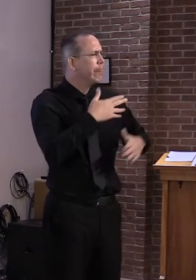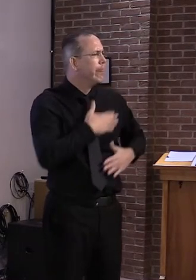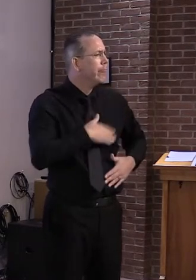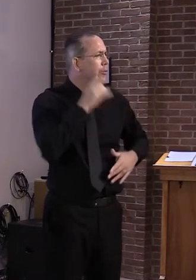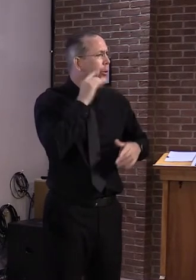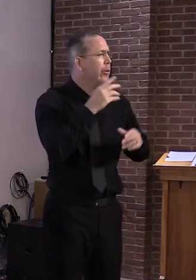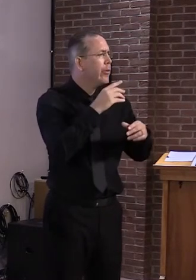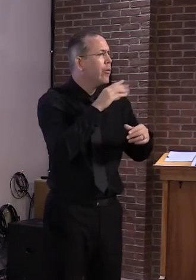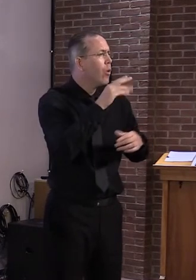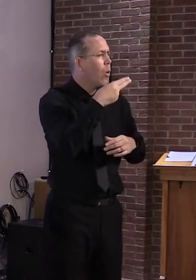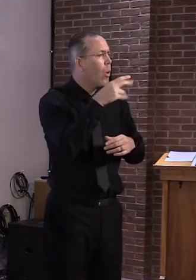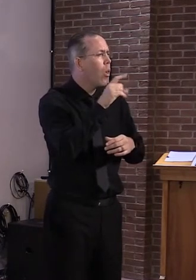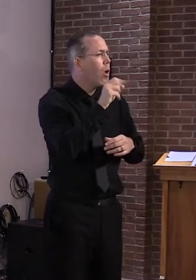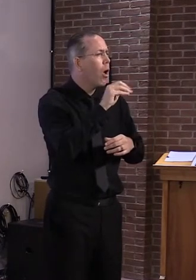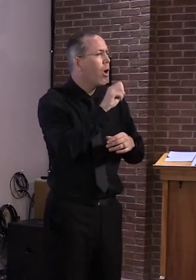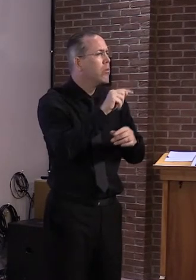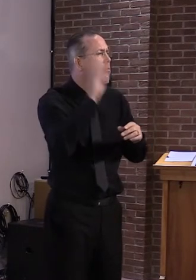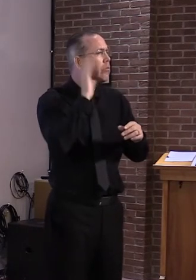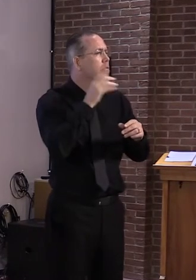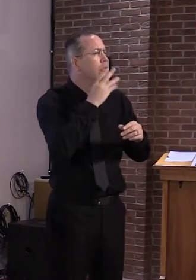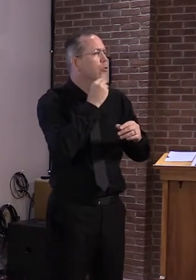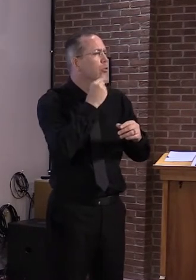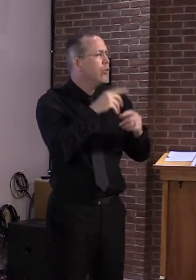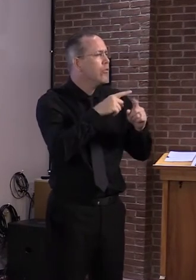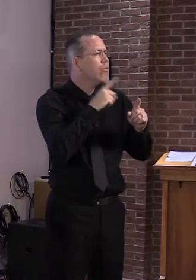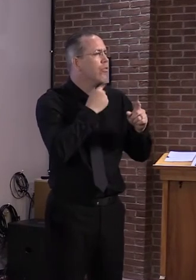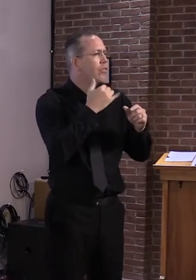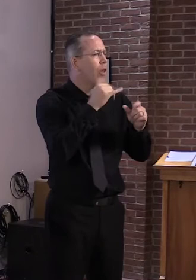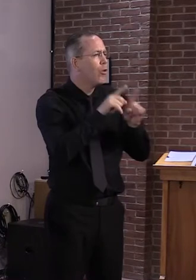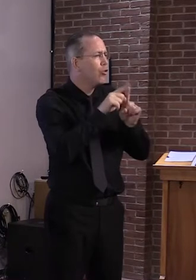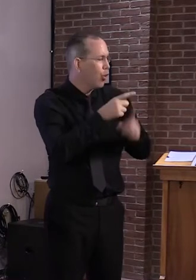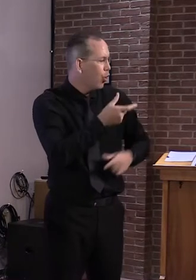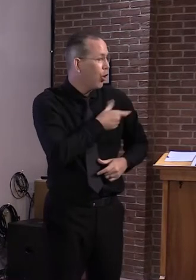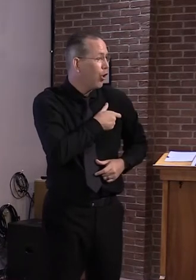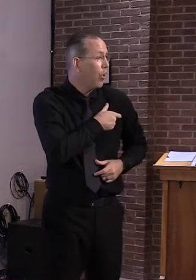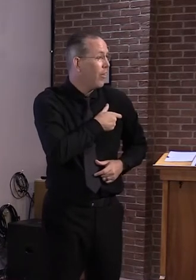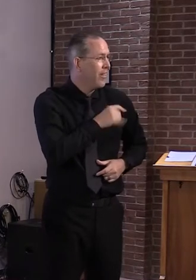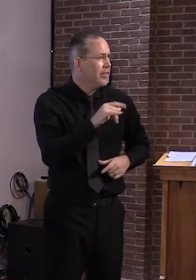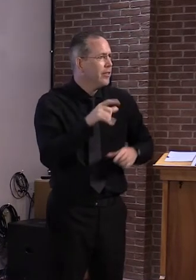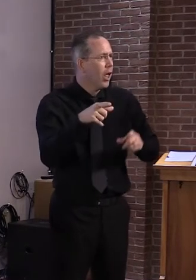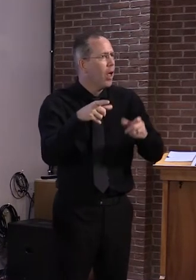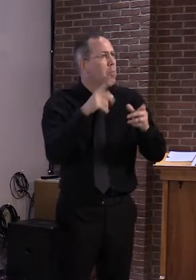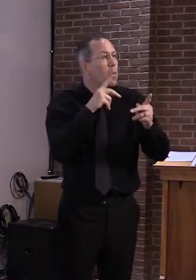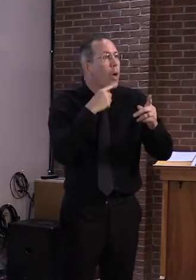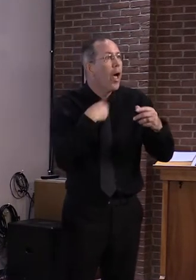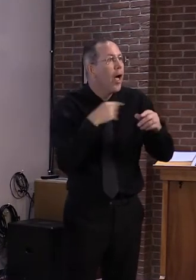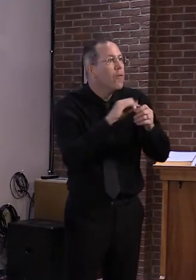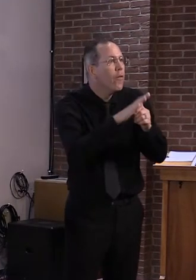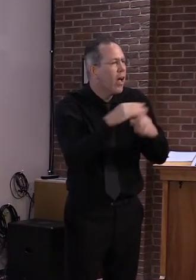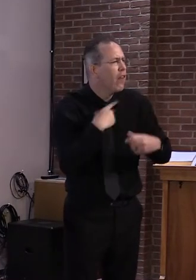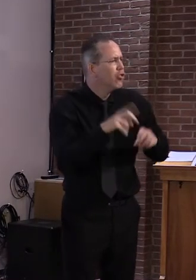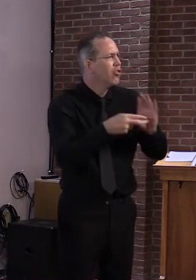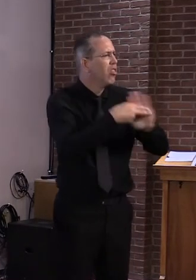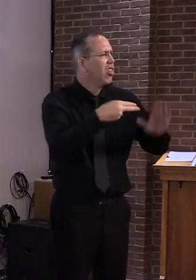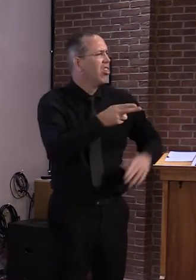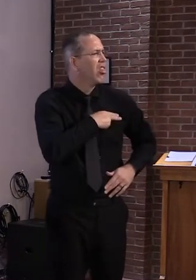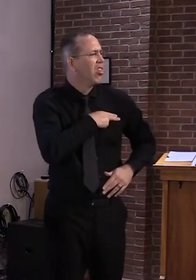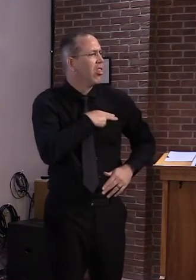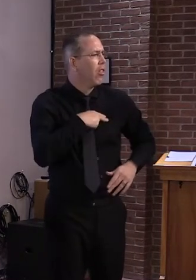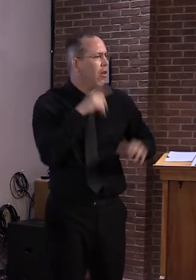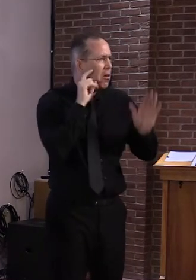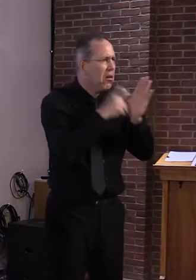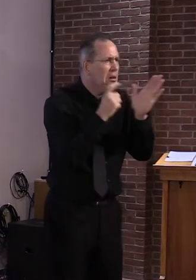symbols, highlighting the fact that they have COVID. And for those rare cases, those are just rare